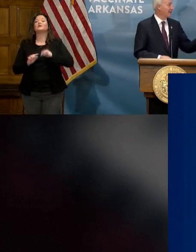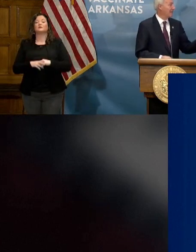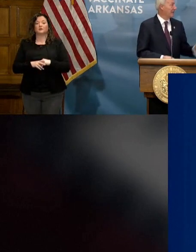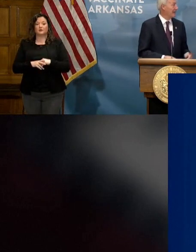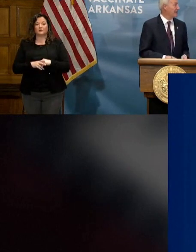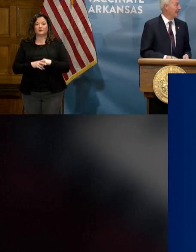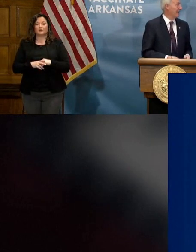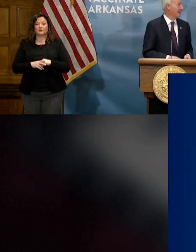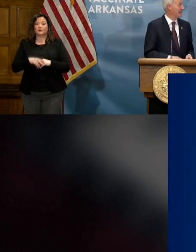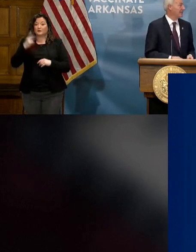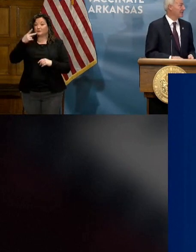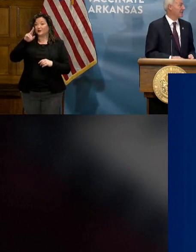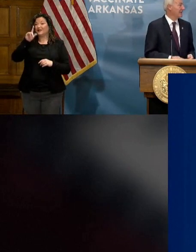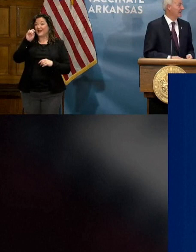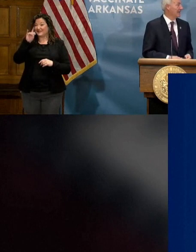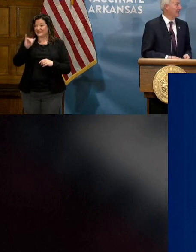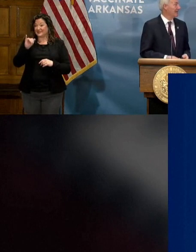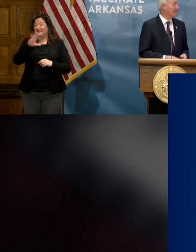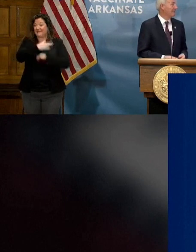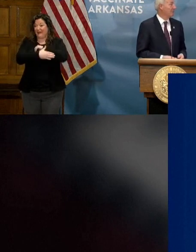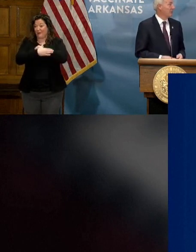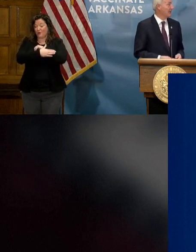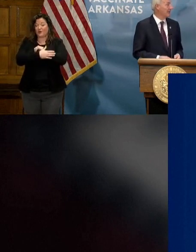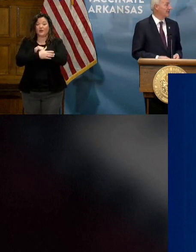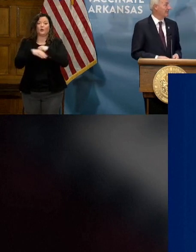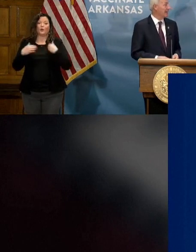dramatic Pulaski County is,